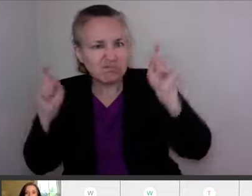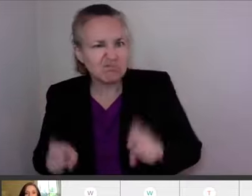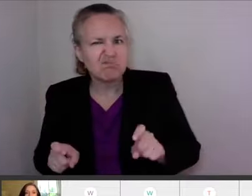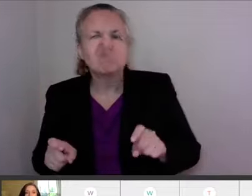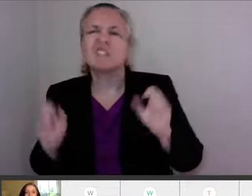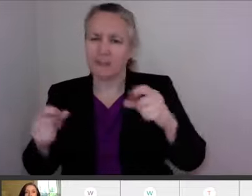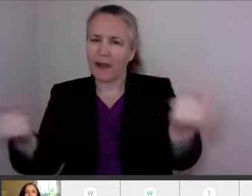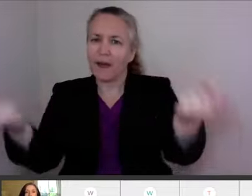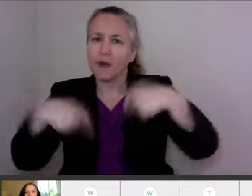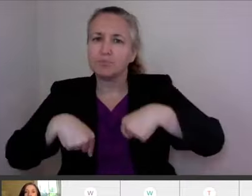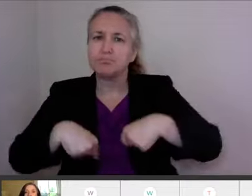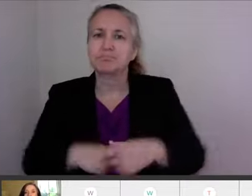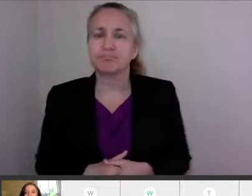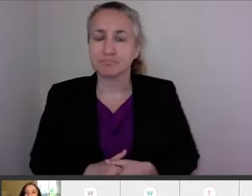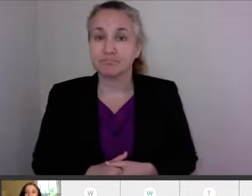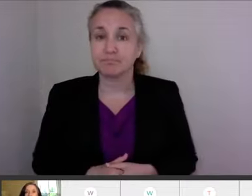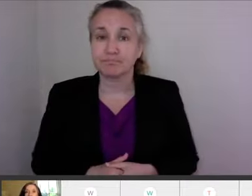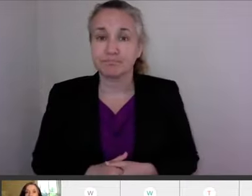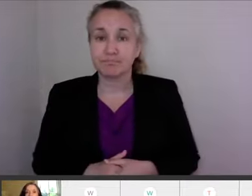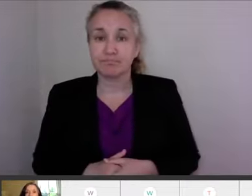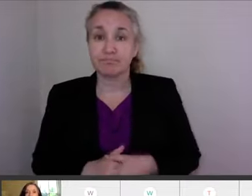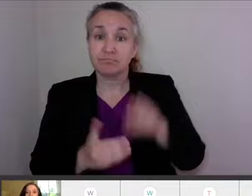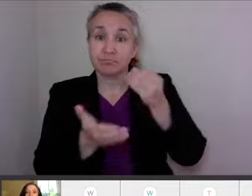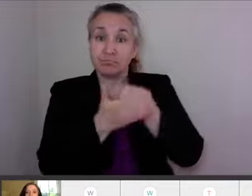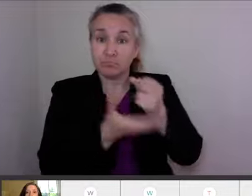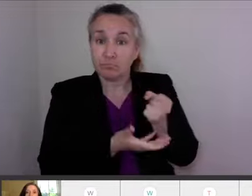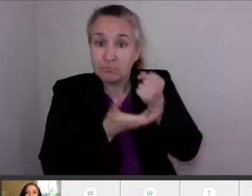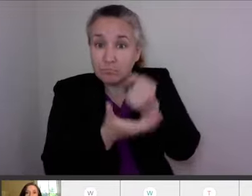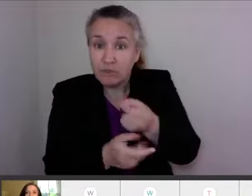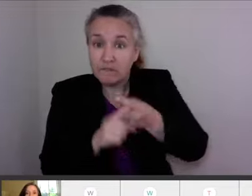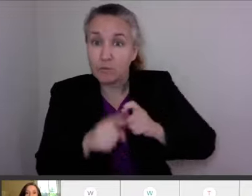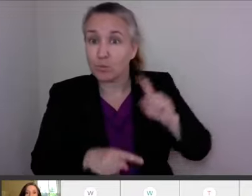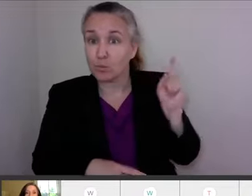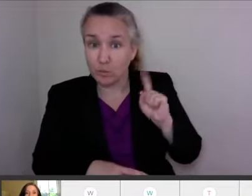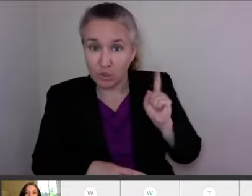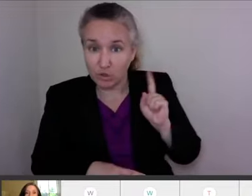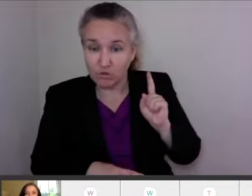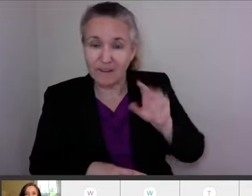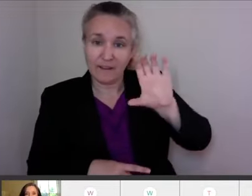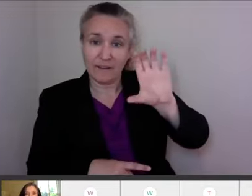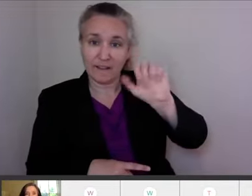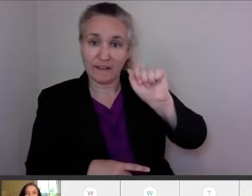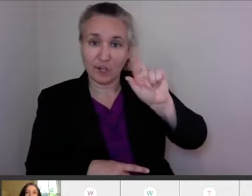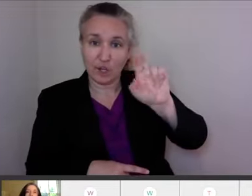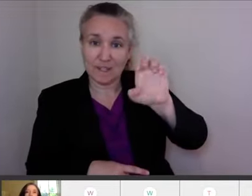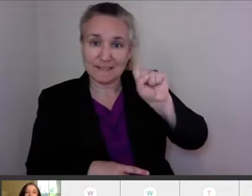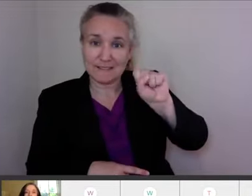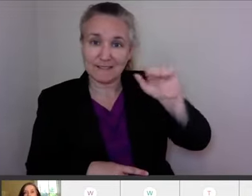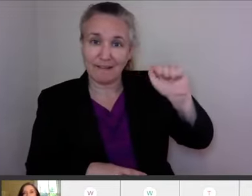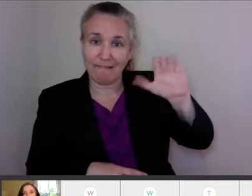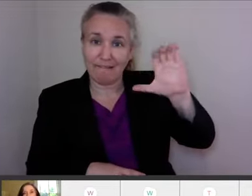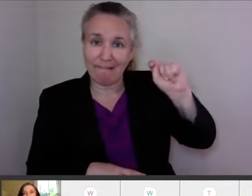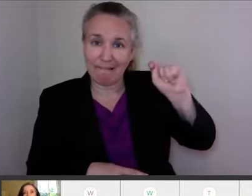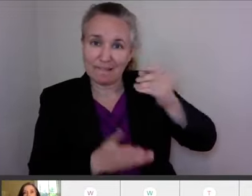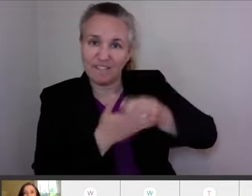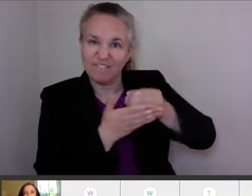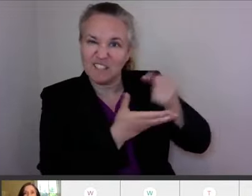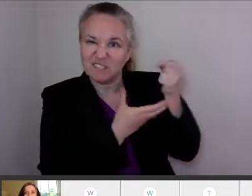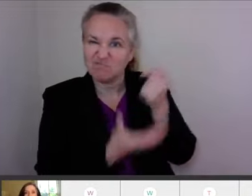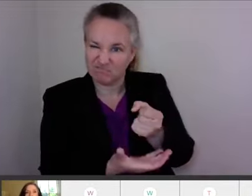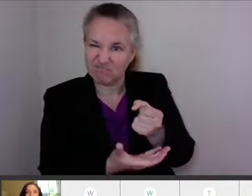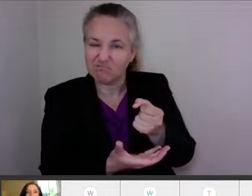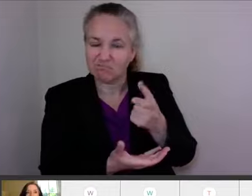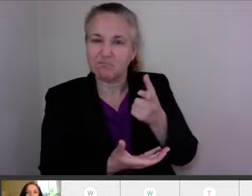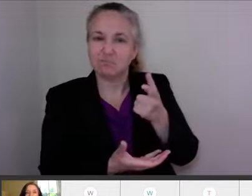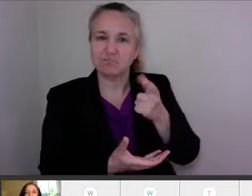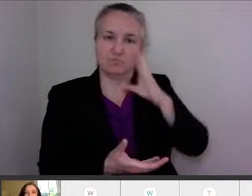tested. Funding for these sites will be covered by the CARES Act funding that has been allocated